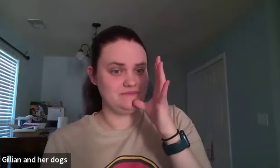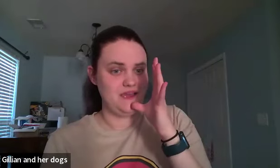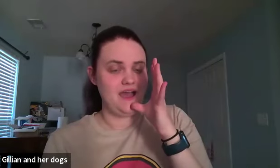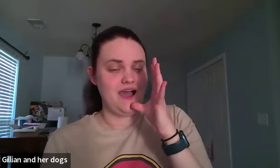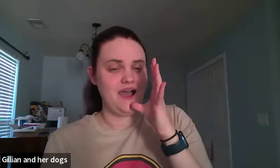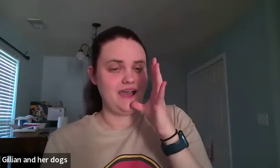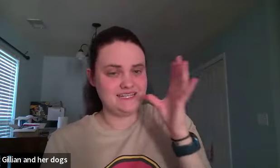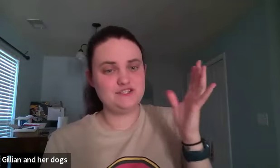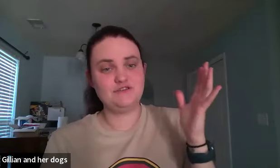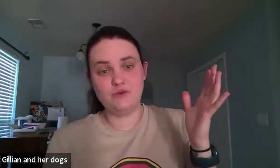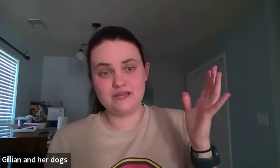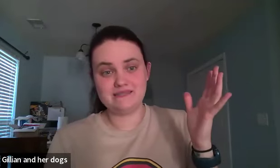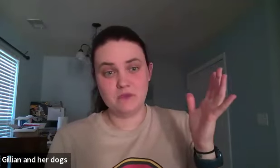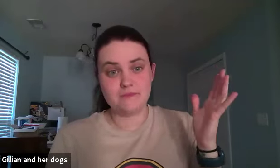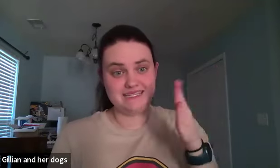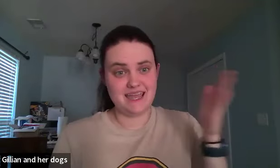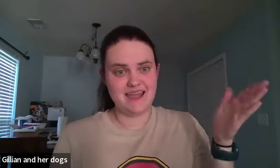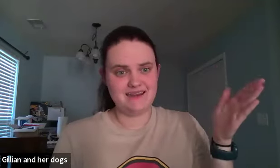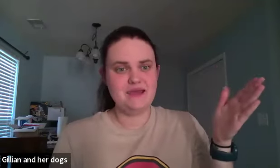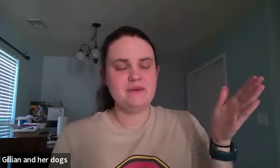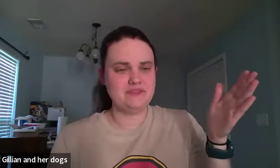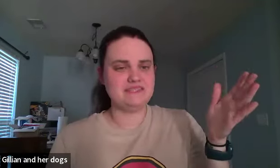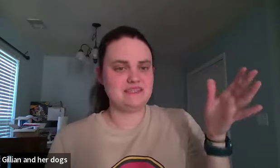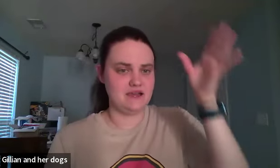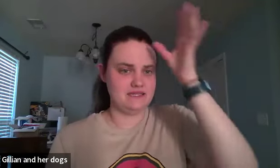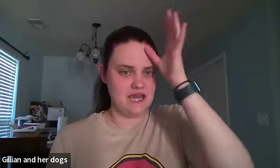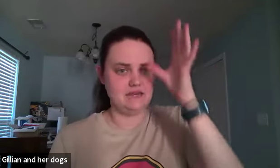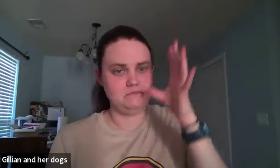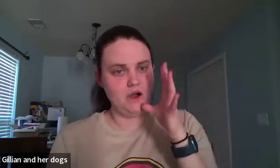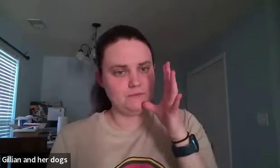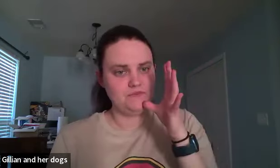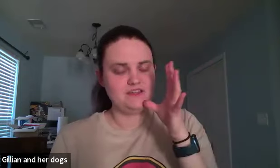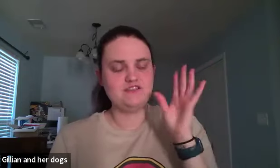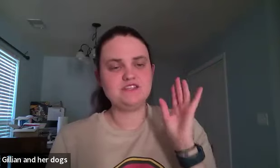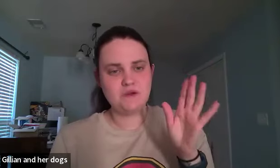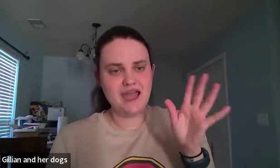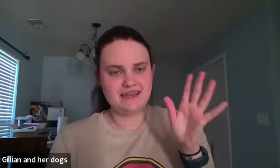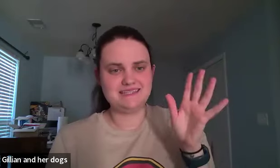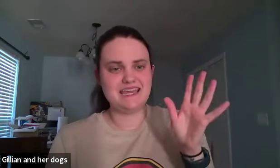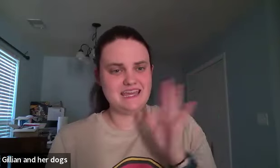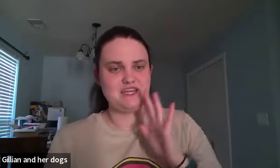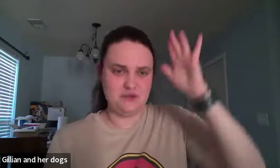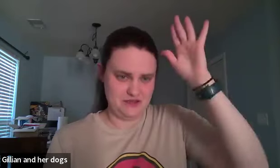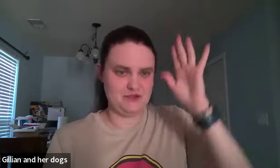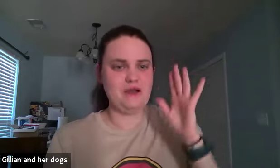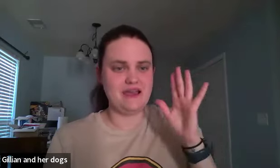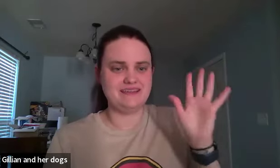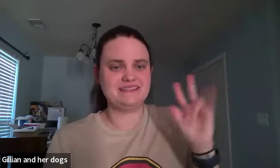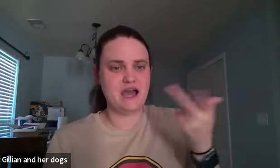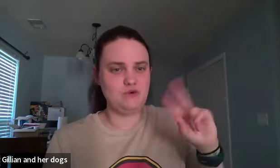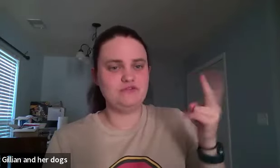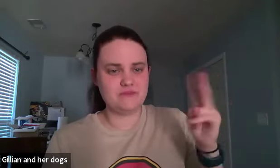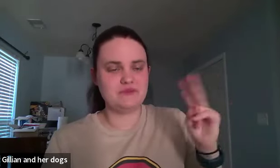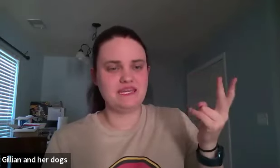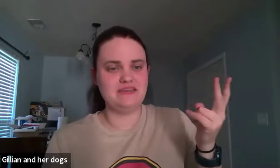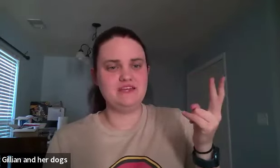it. I tend to voice mom and dad, but then sign dad and mom. That's why I had to say it could go either way because I will flip it